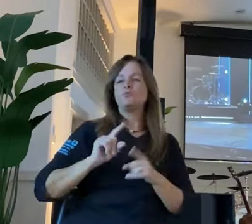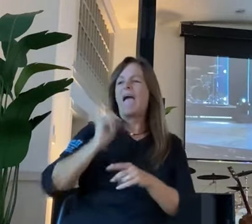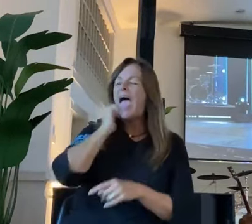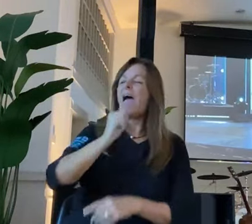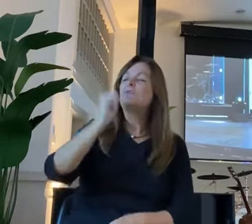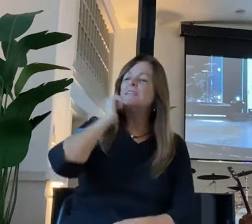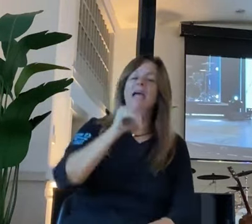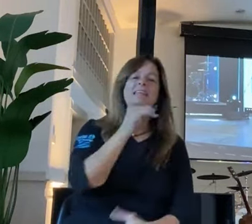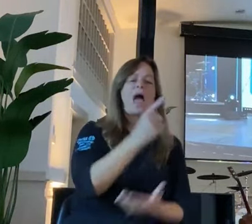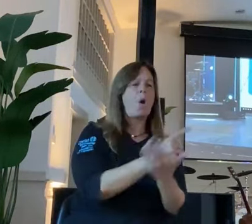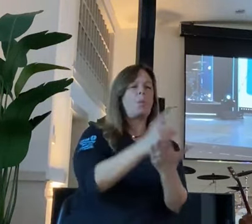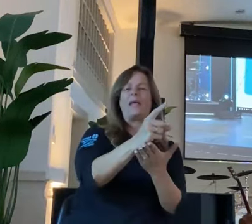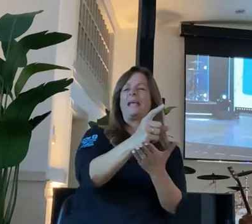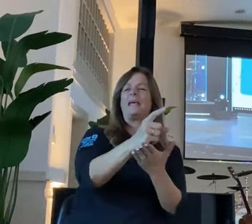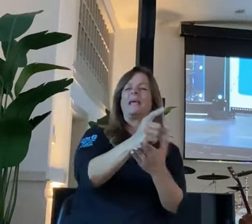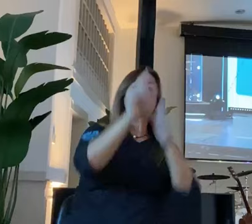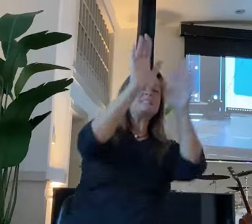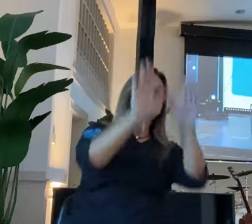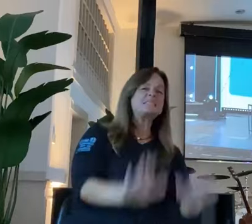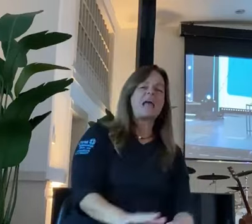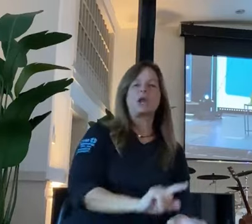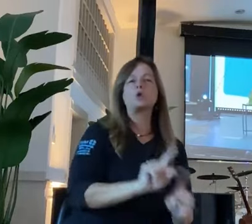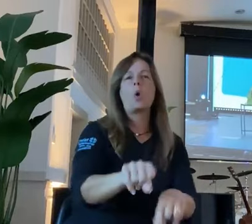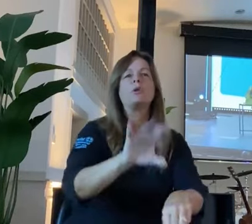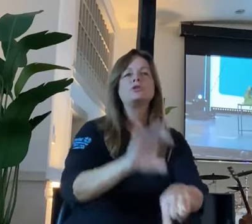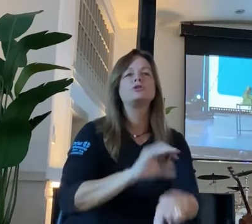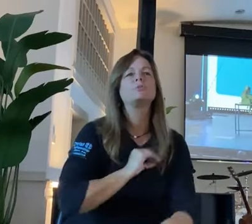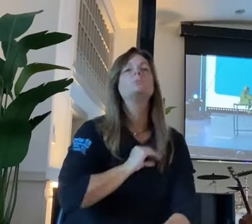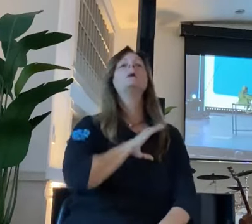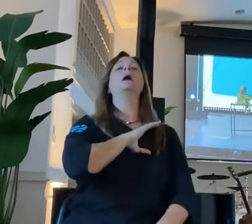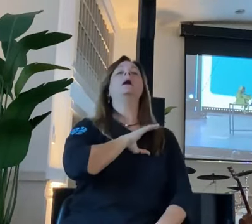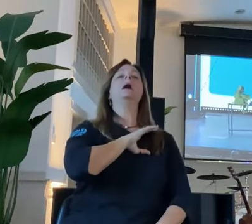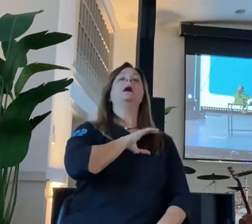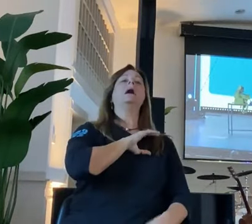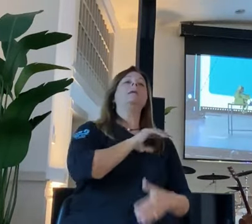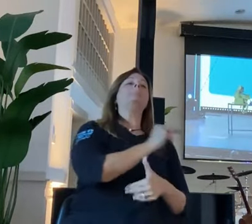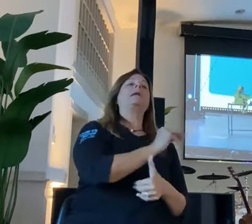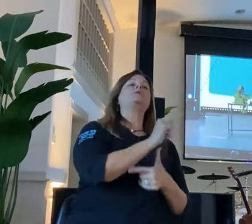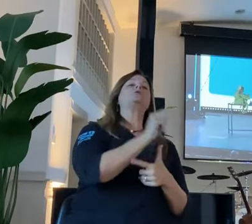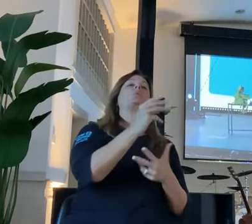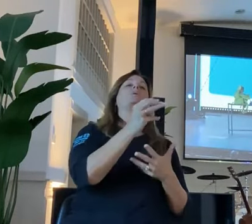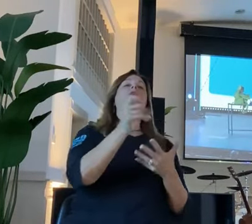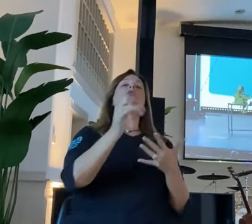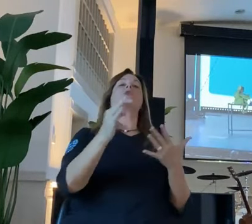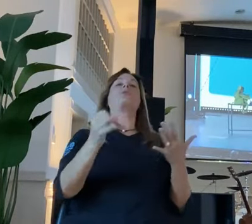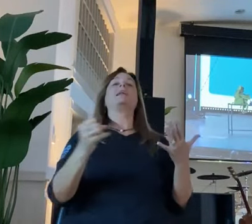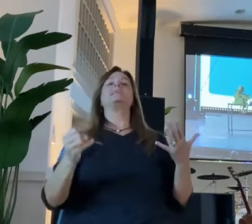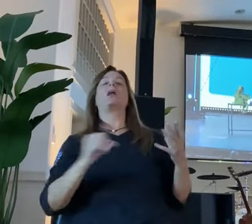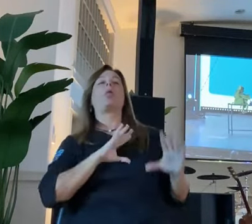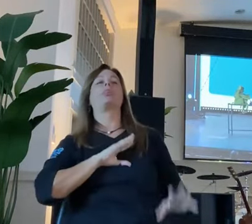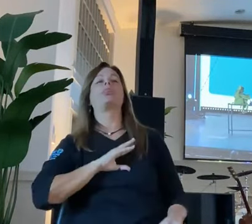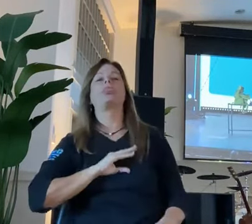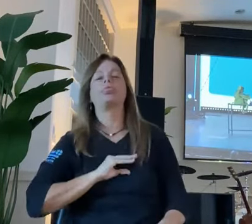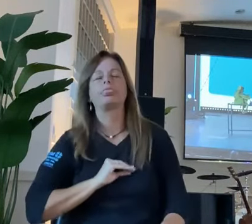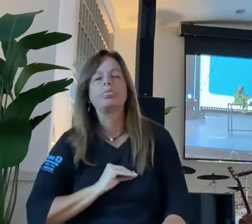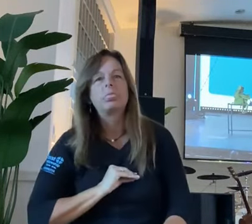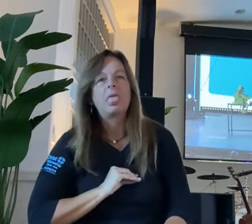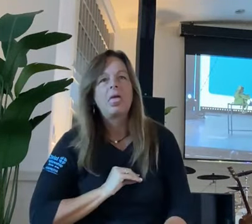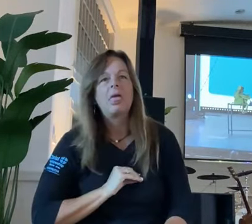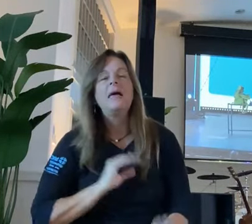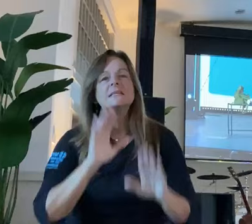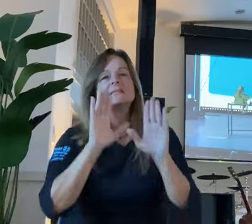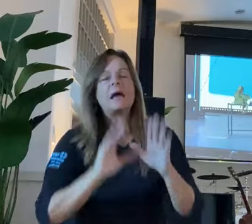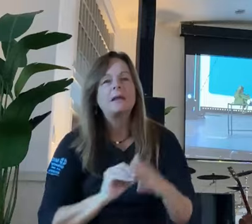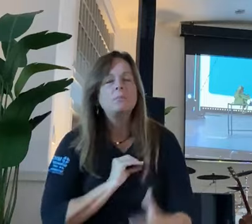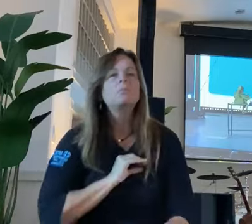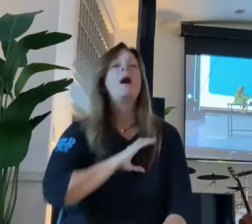every day fill up with the Holy Spirit. Every day say, come, Holy Spirit, fill me new, fill me afresh. And when you pray